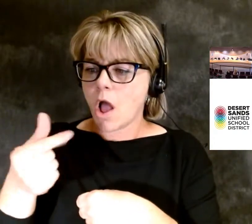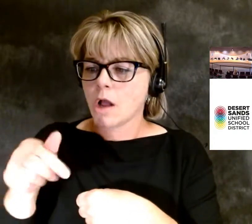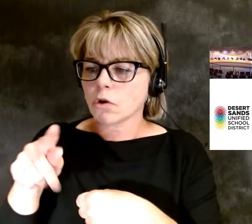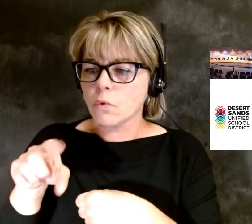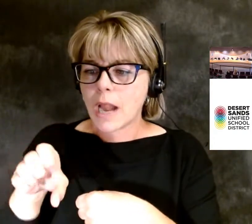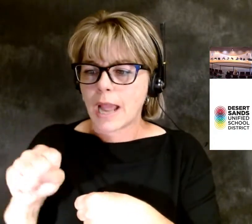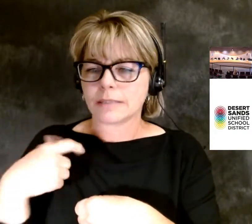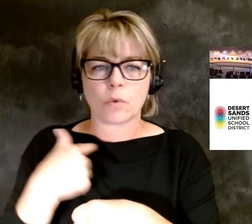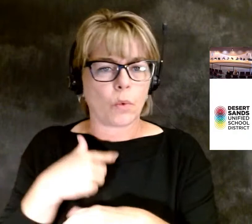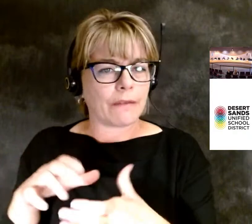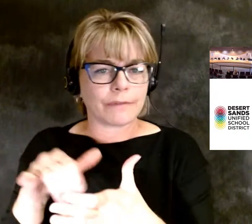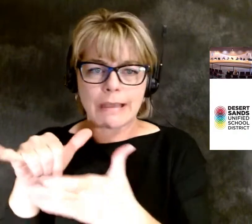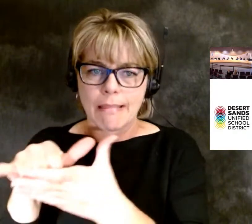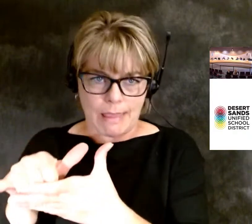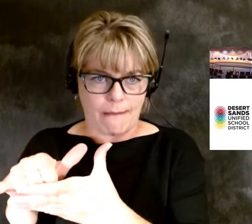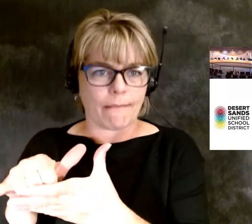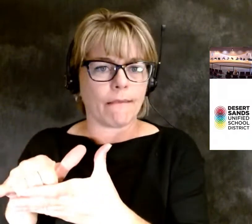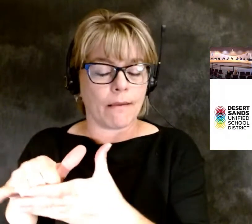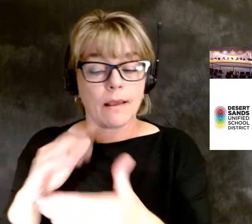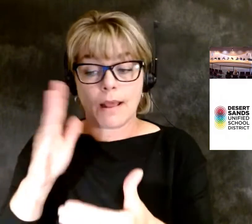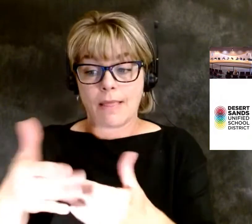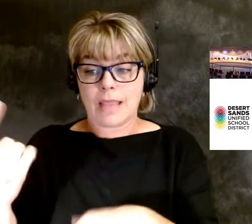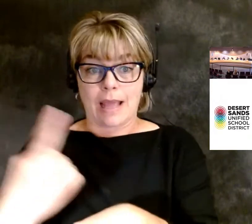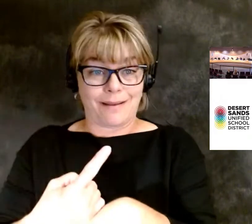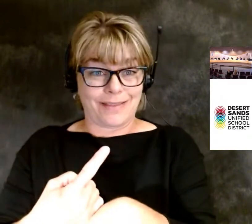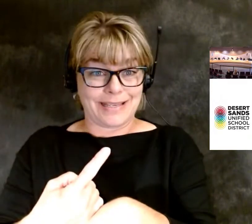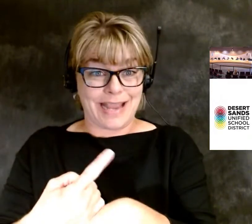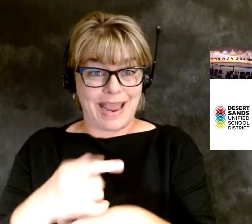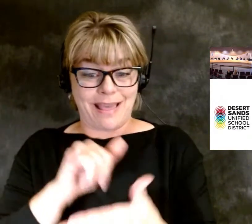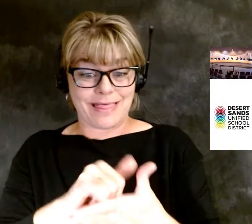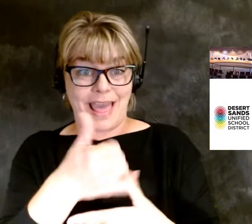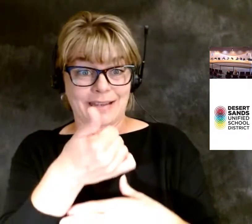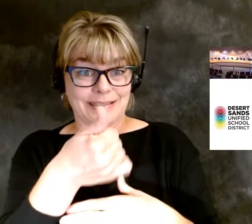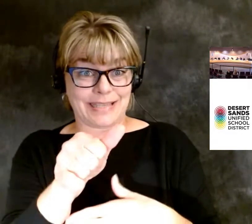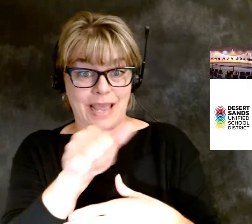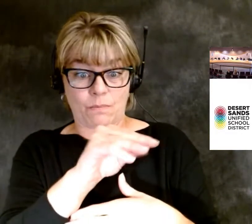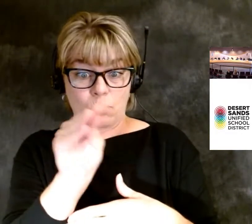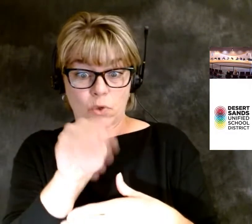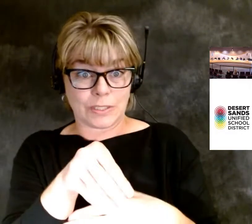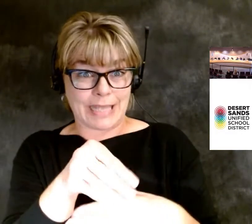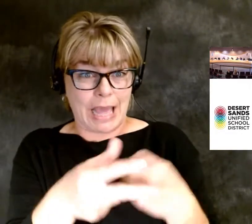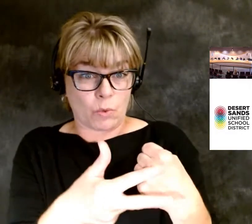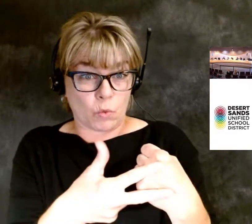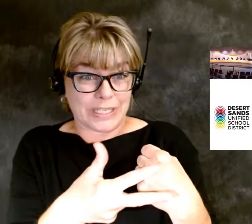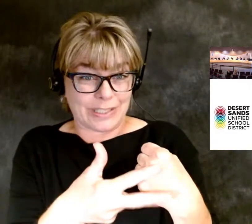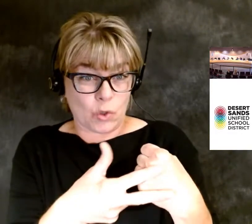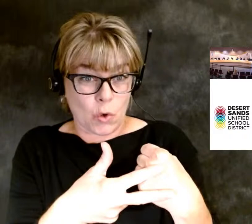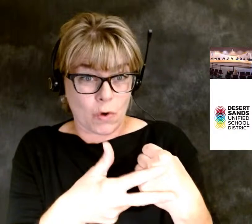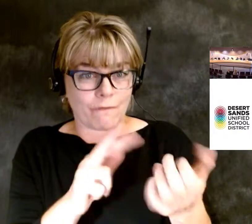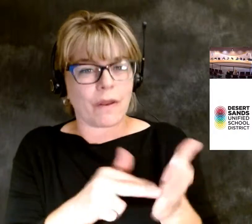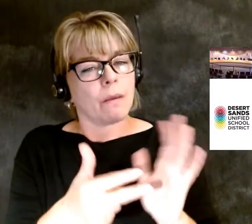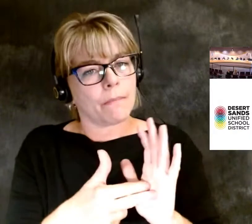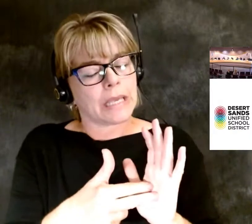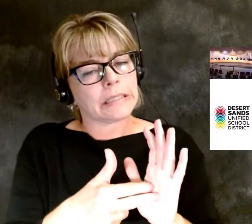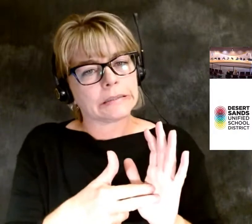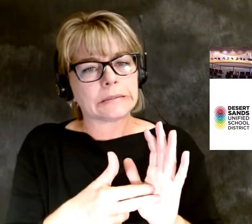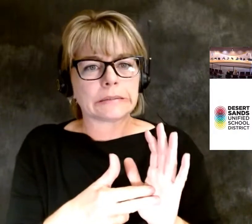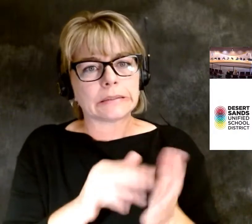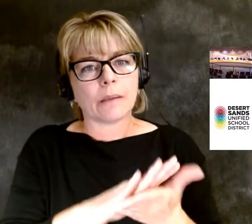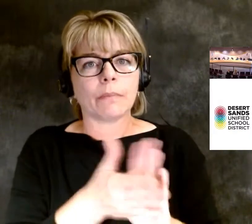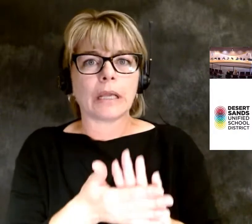that. And at the end of the day, this 10% reserve puts almost a burden,